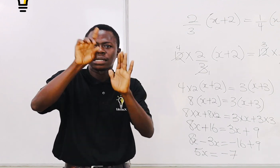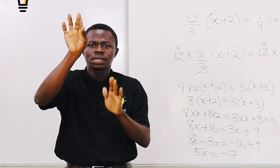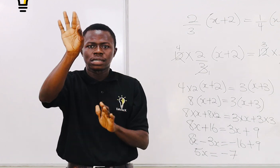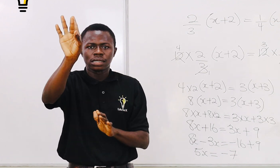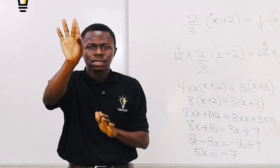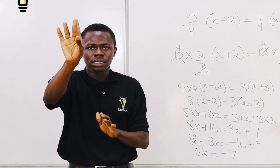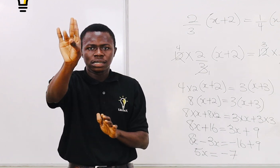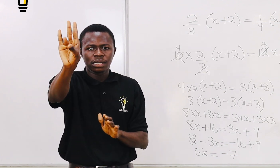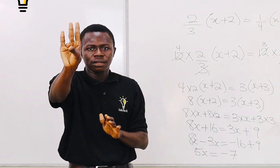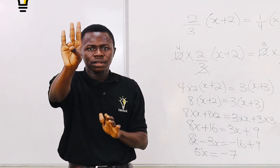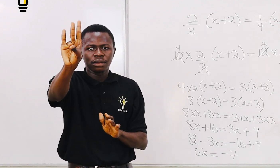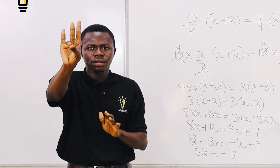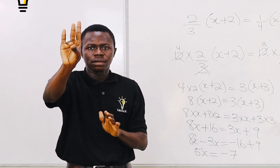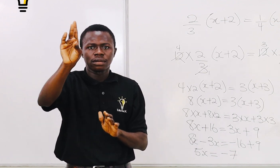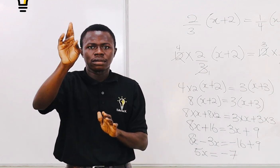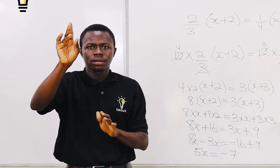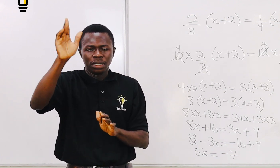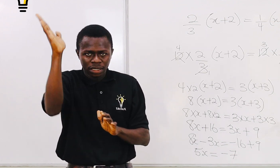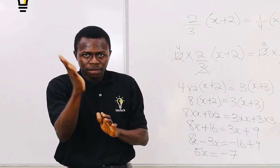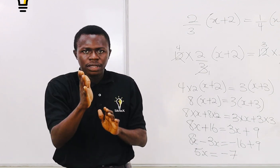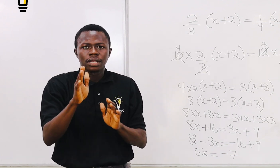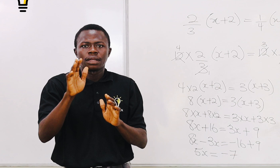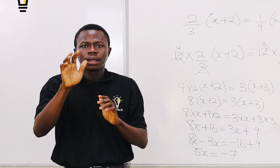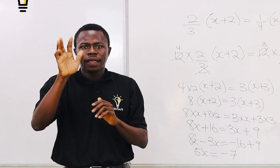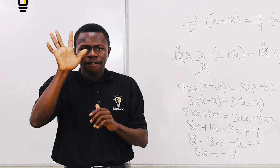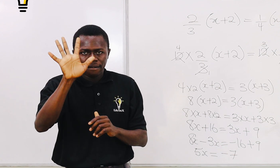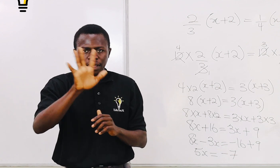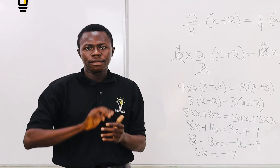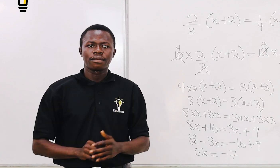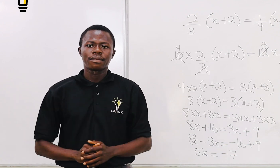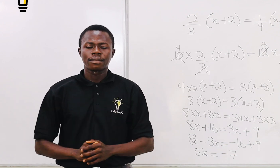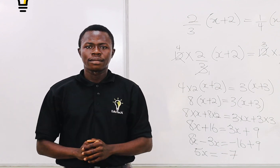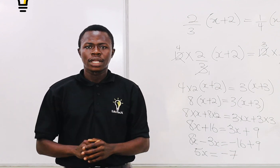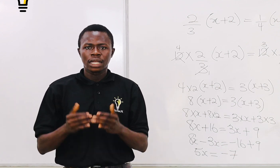equals minus 7 divided by 5. Okay.